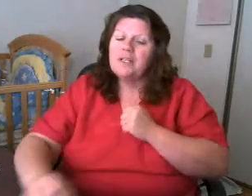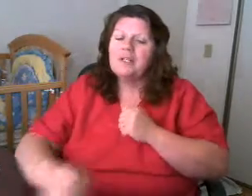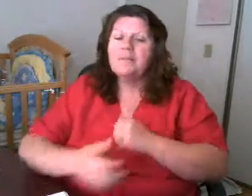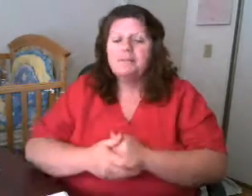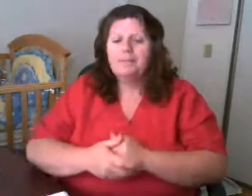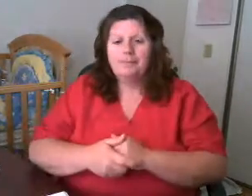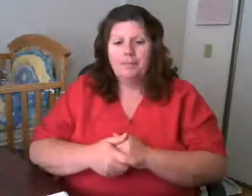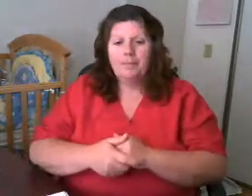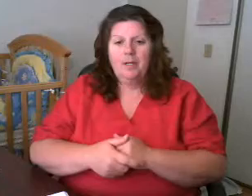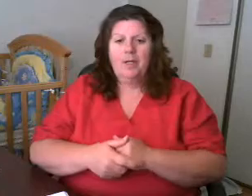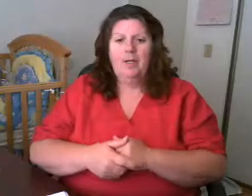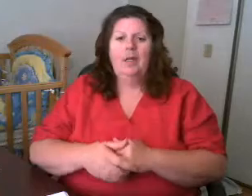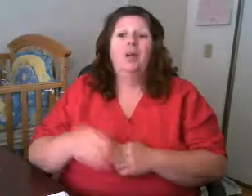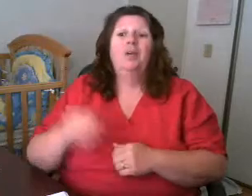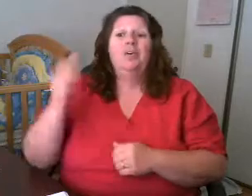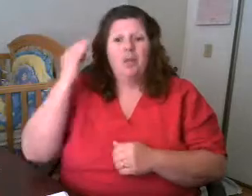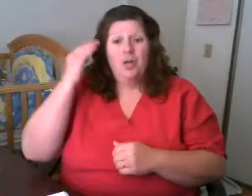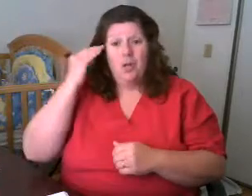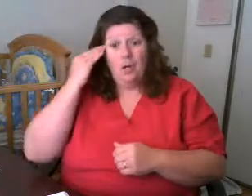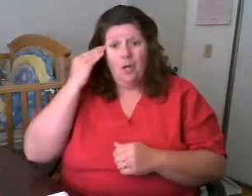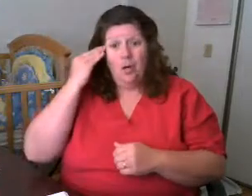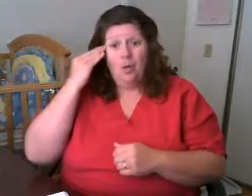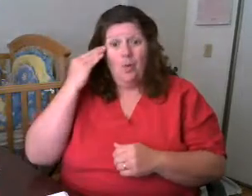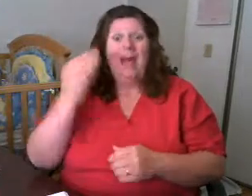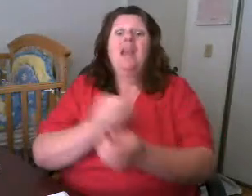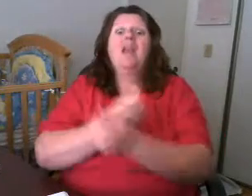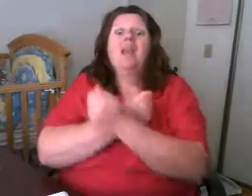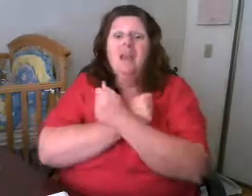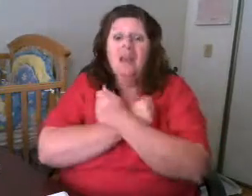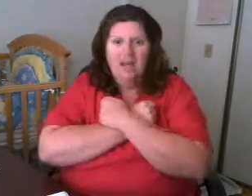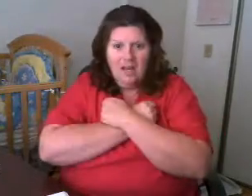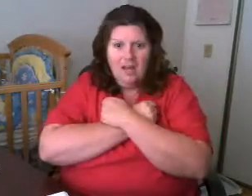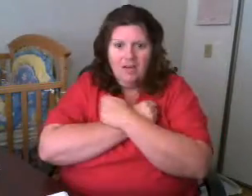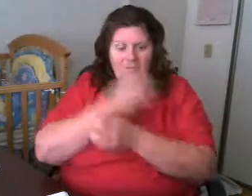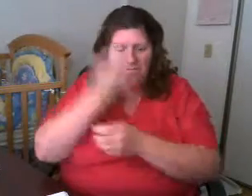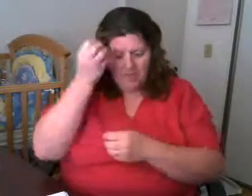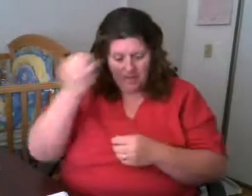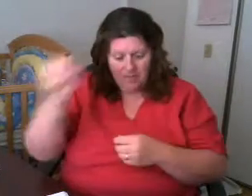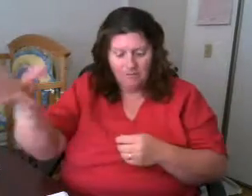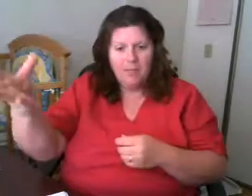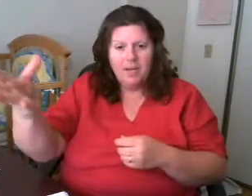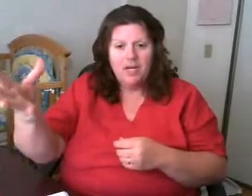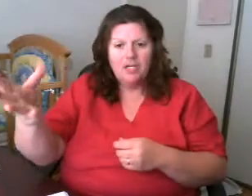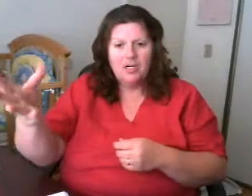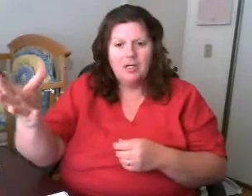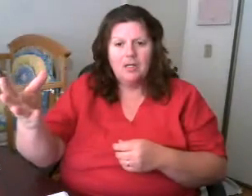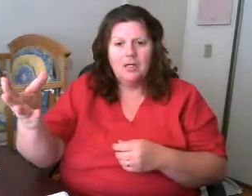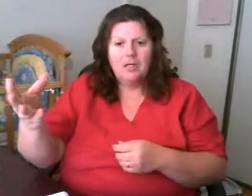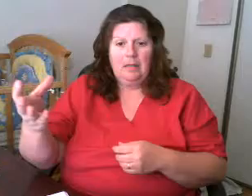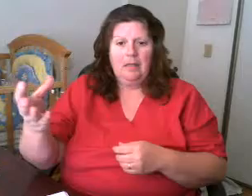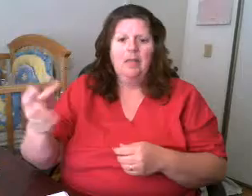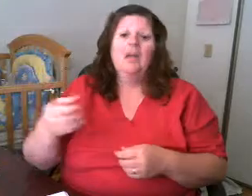love, because this is information that's pertinent to you as you strive for